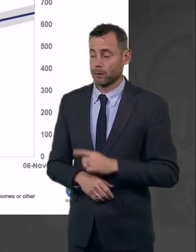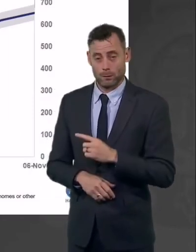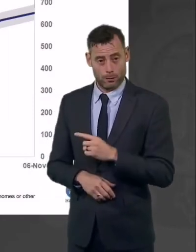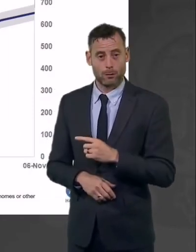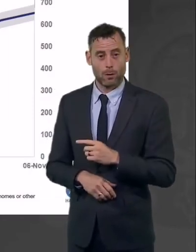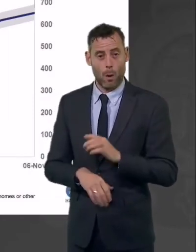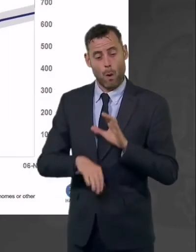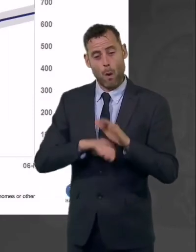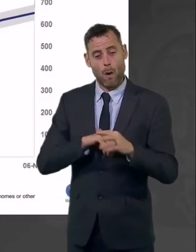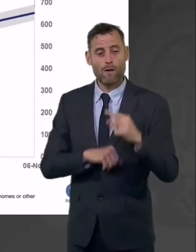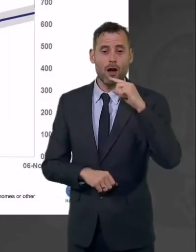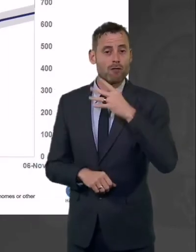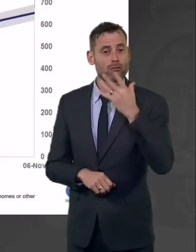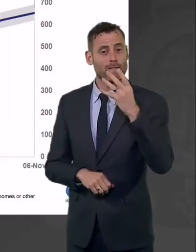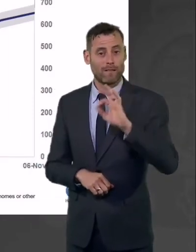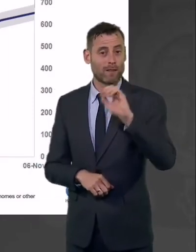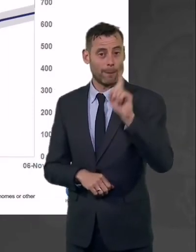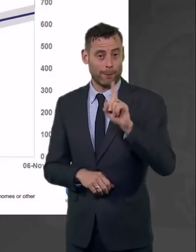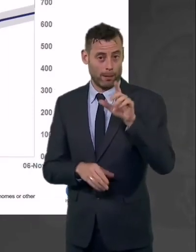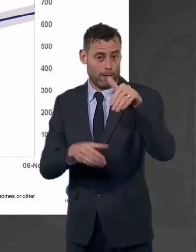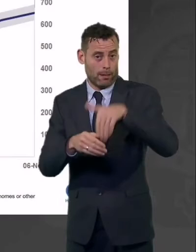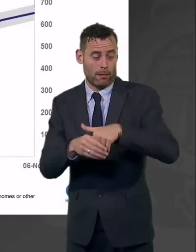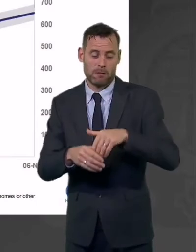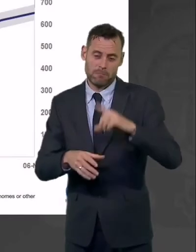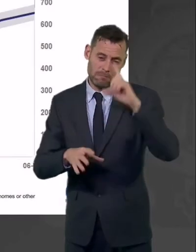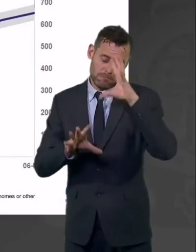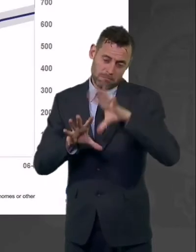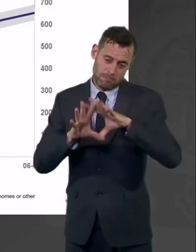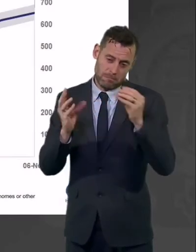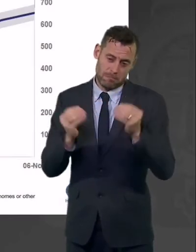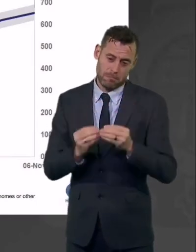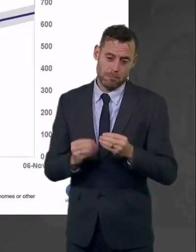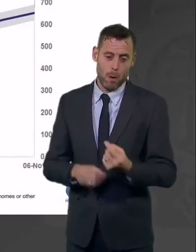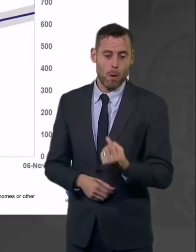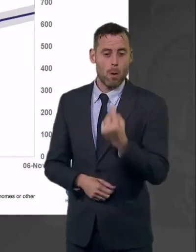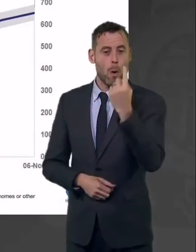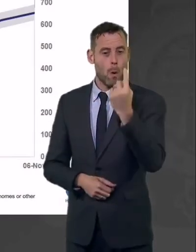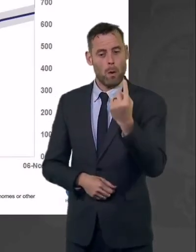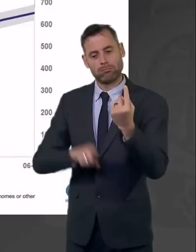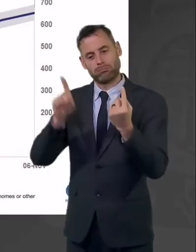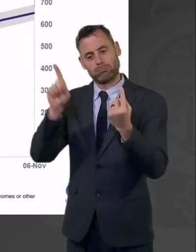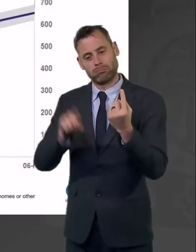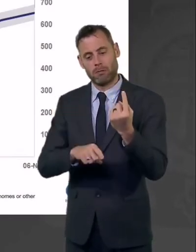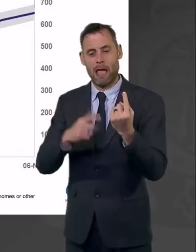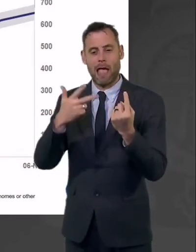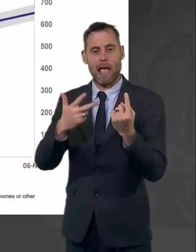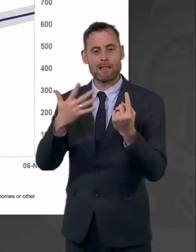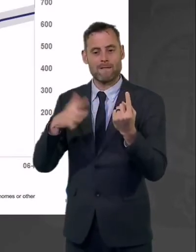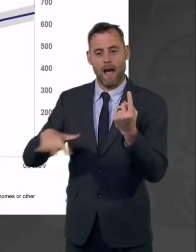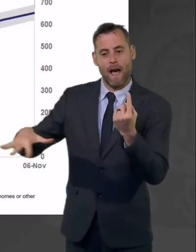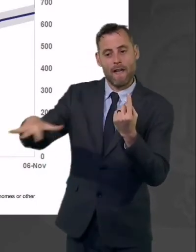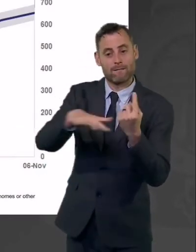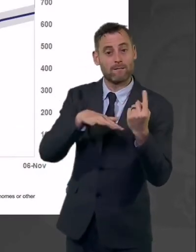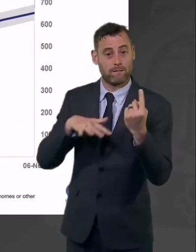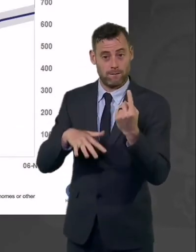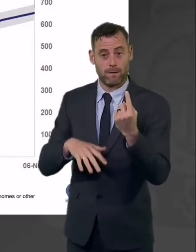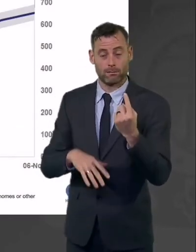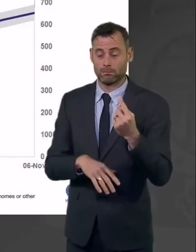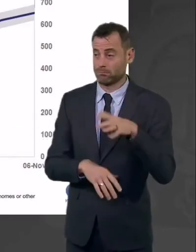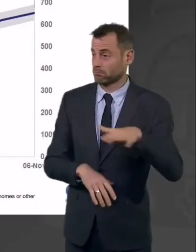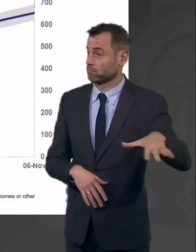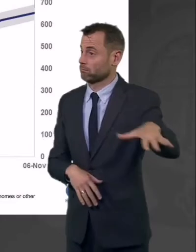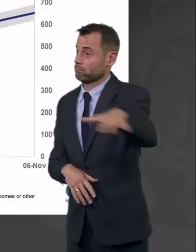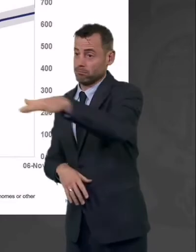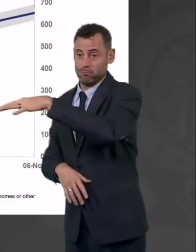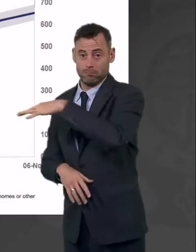people out living in our communities would swab positive if you were to take a swab from the back of their throat and